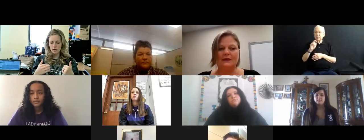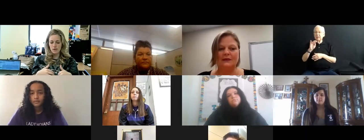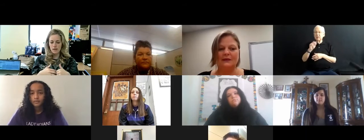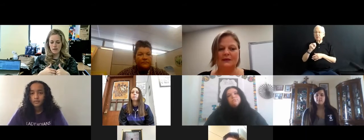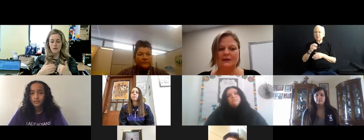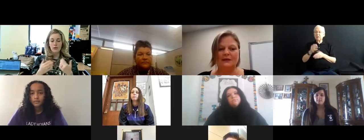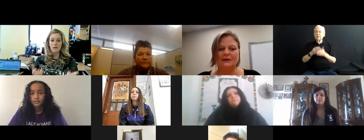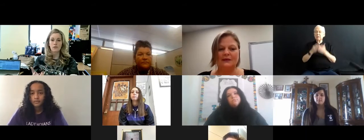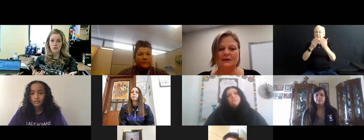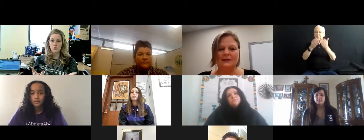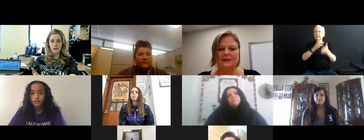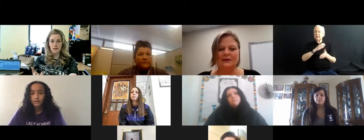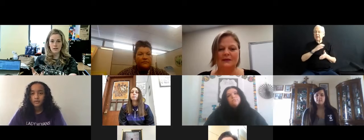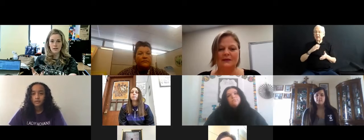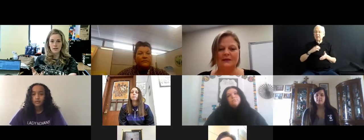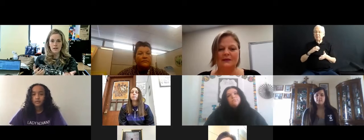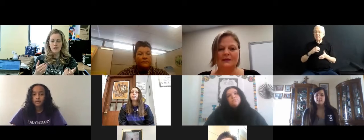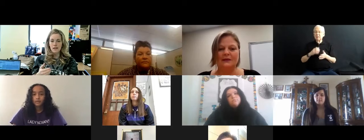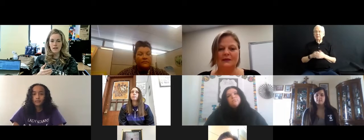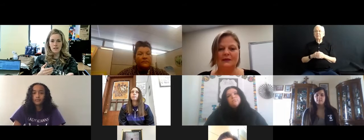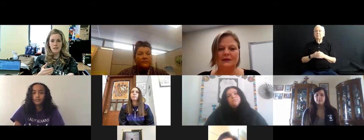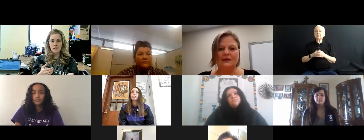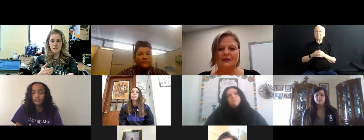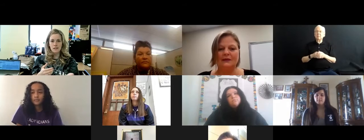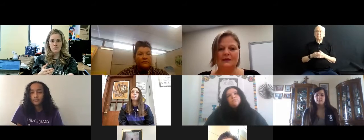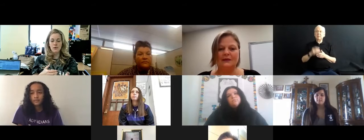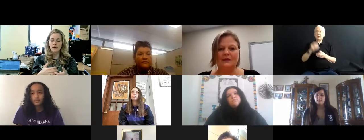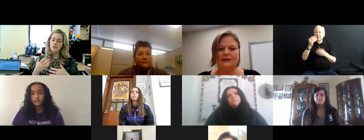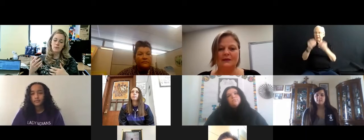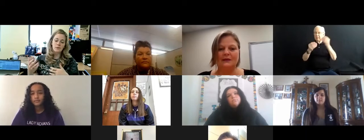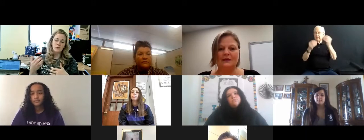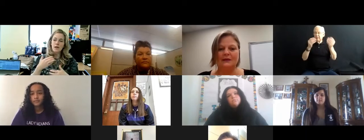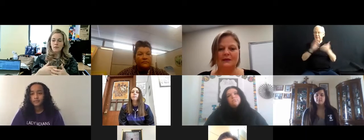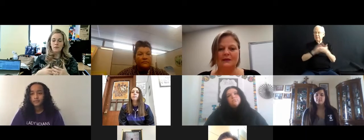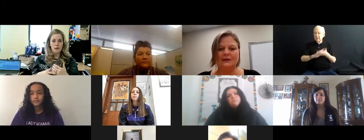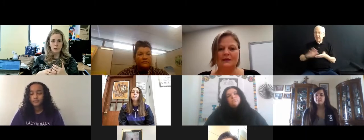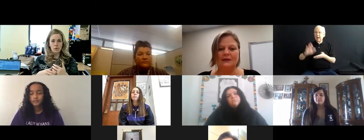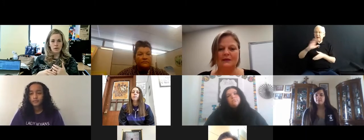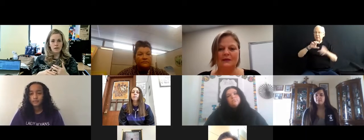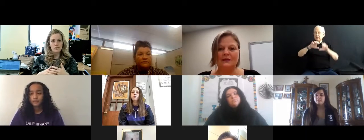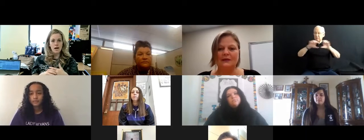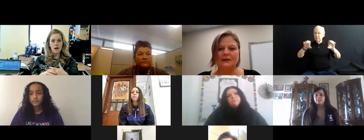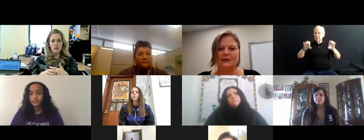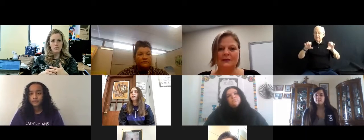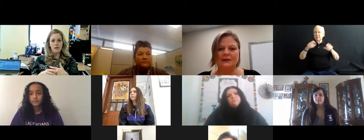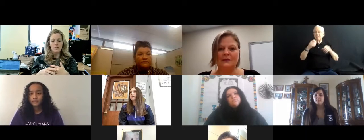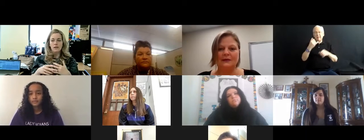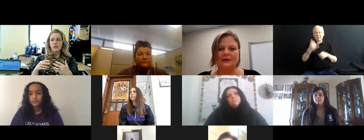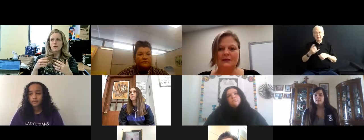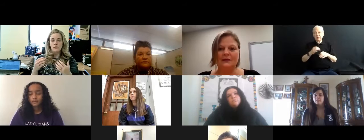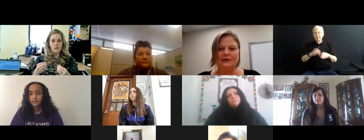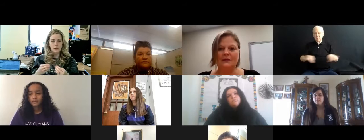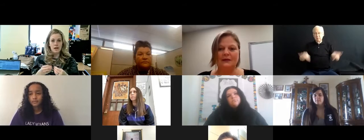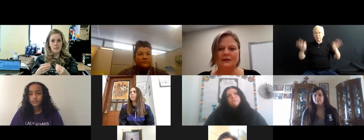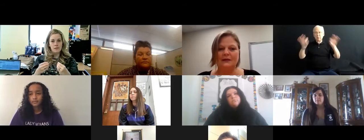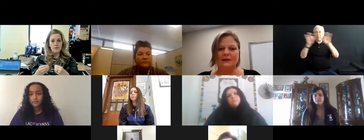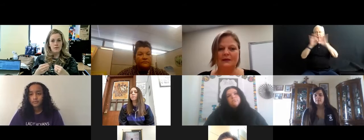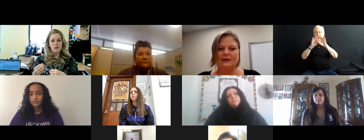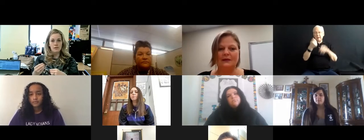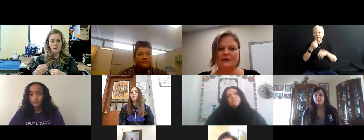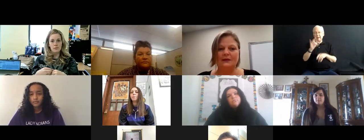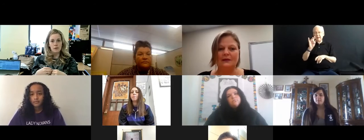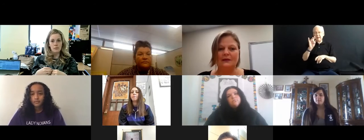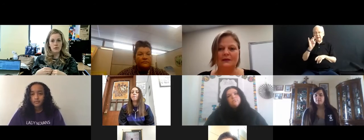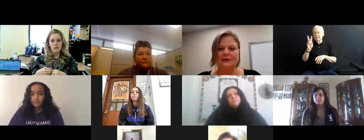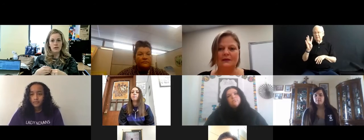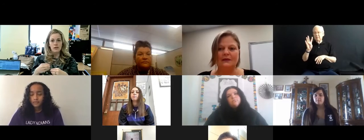to start handing out college degrees in 1864. And this was very important because now, for the first time, deaf and